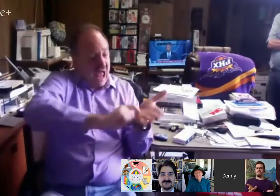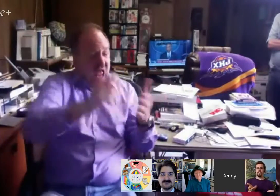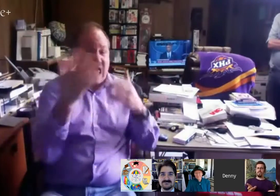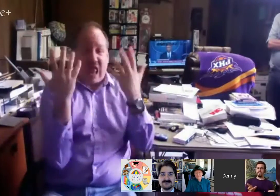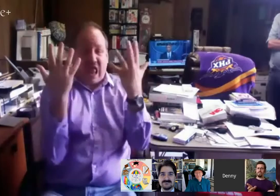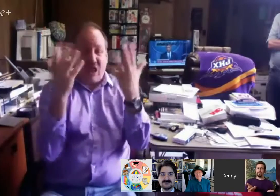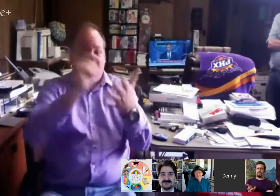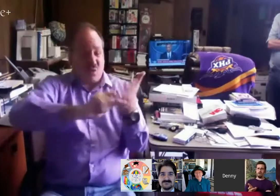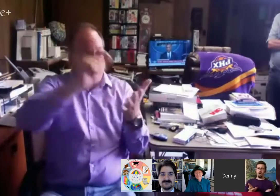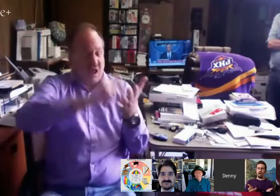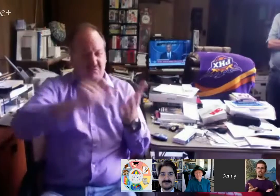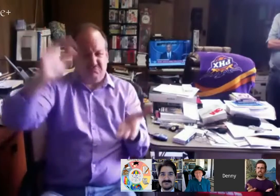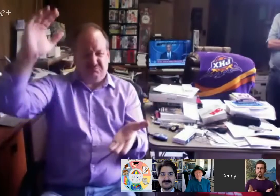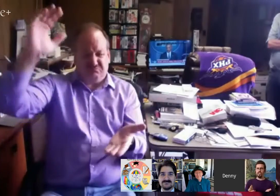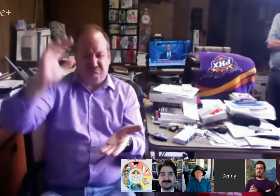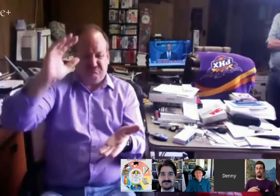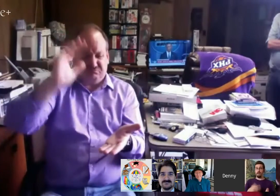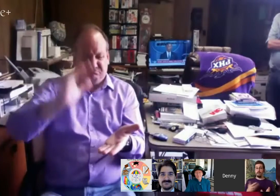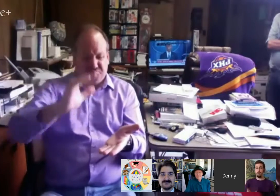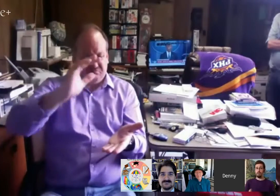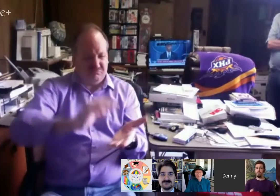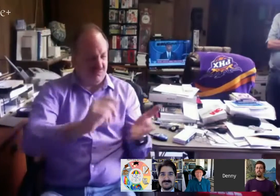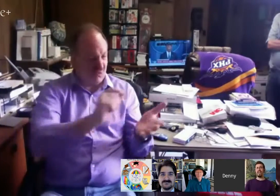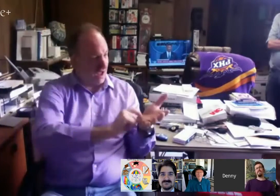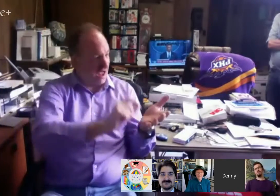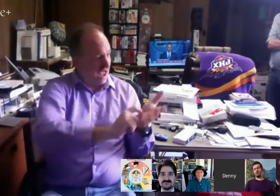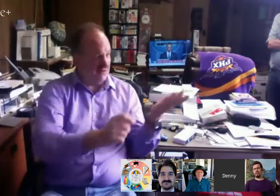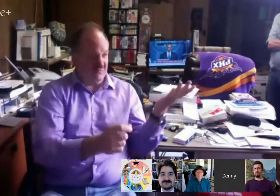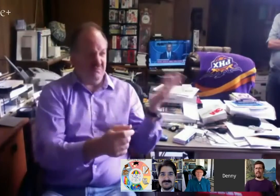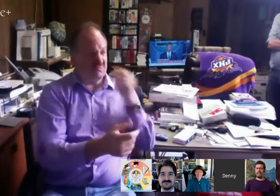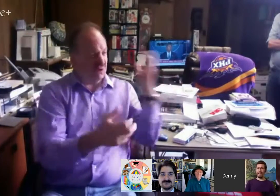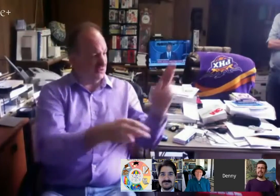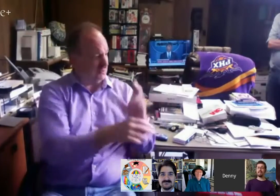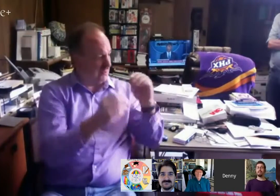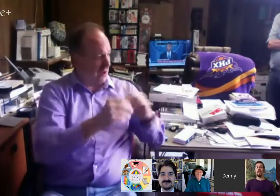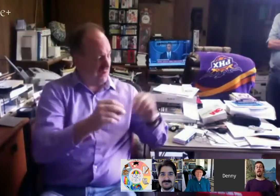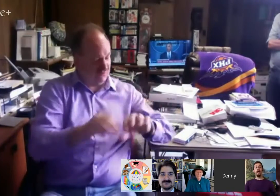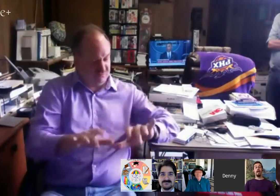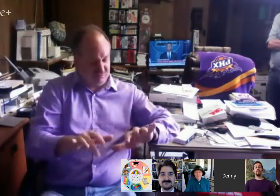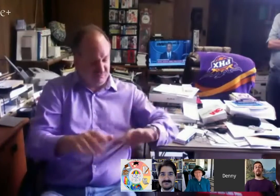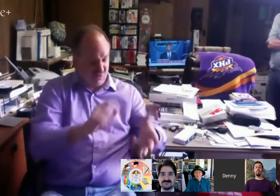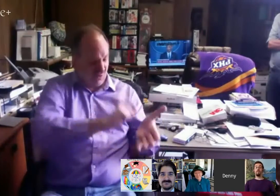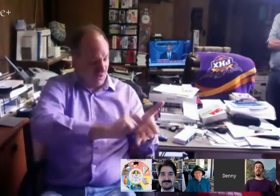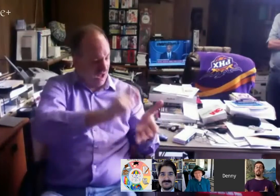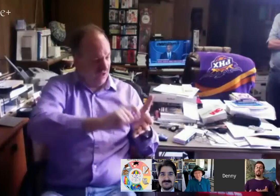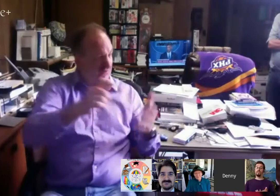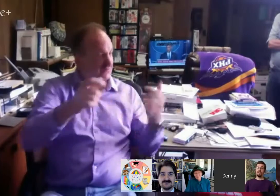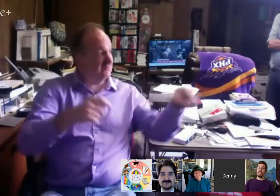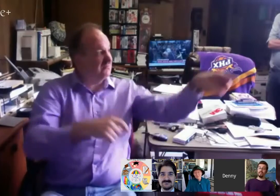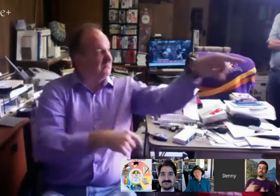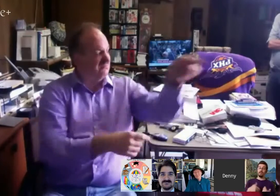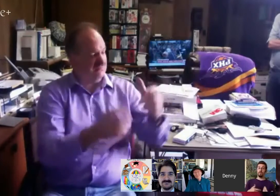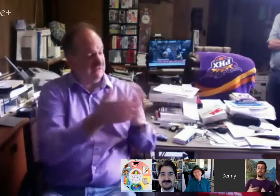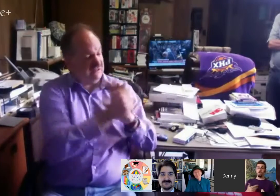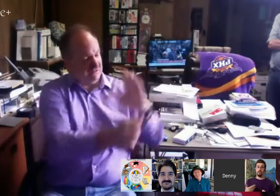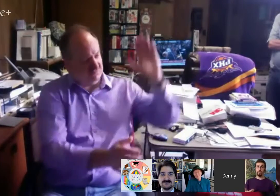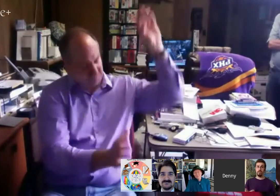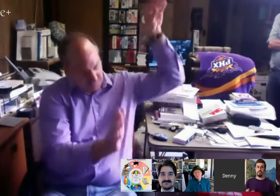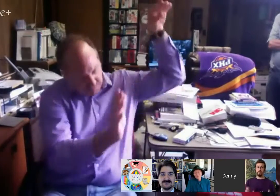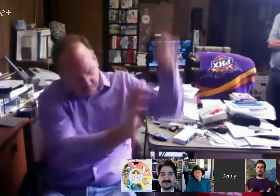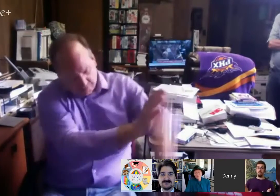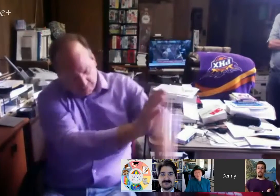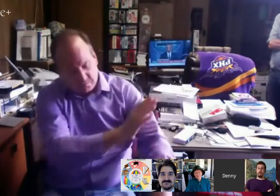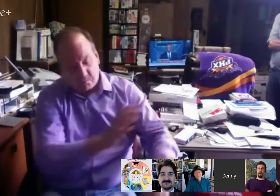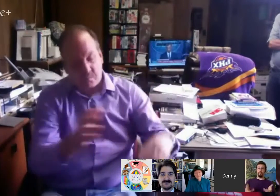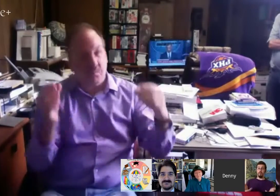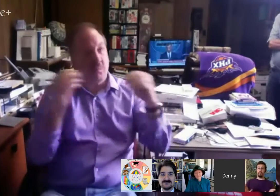it's just so hard to use it on the computer, and I have to write it by hand. And then once it starts getting to where you can